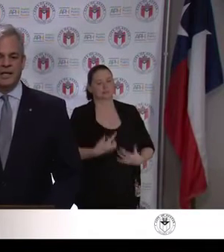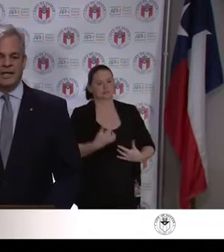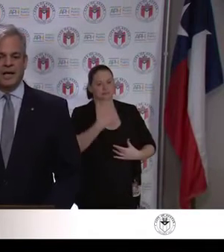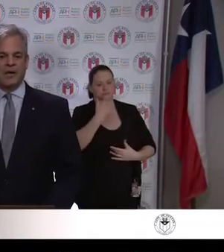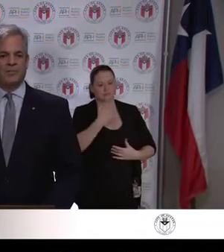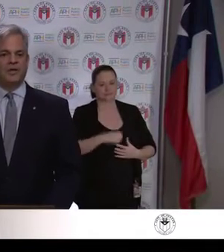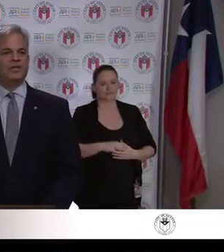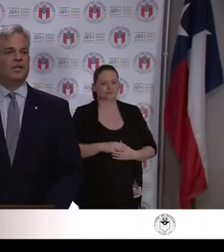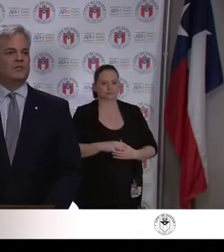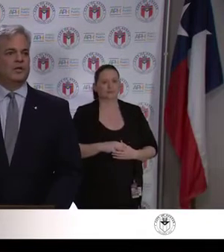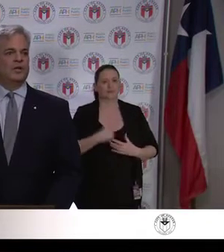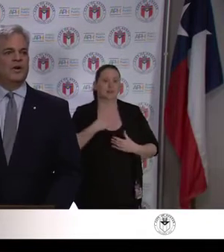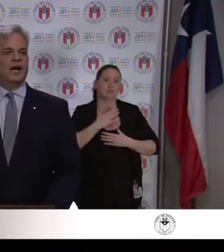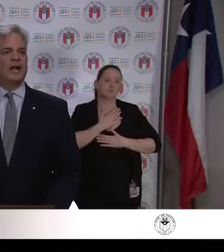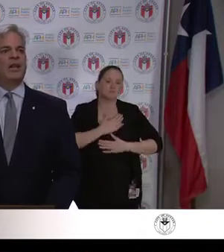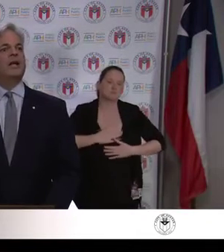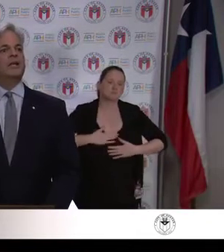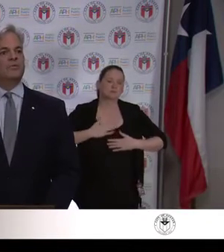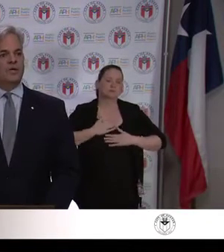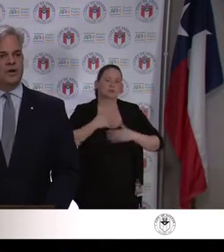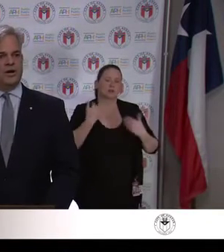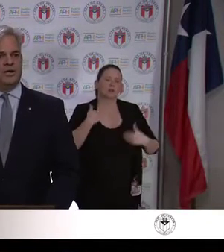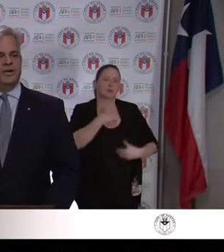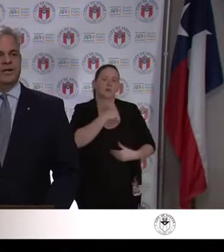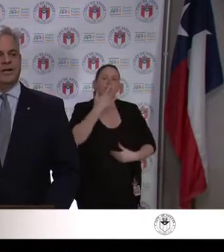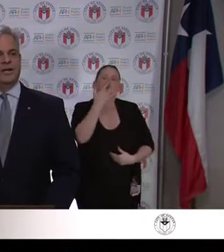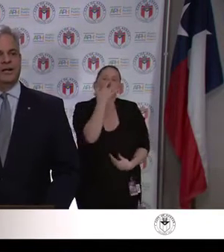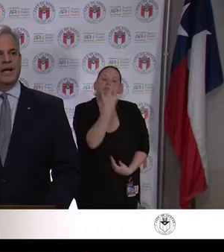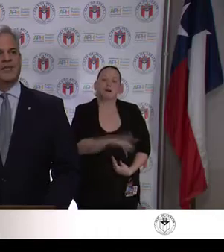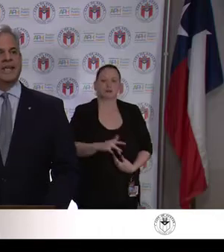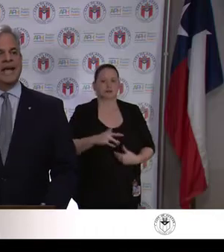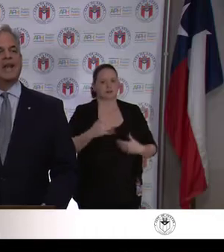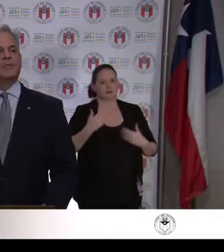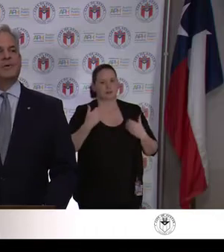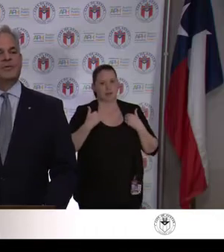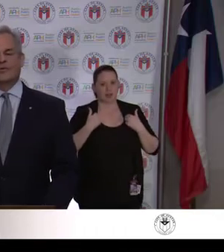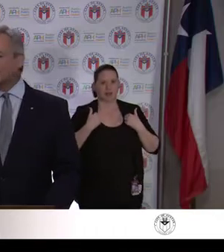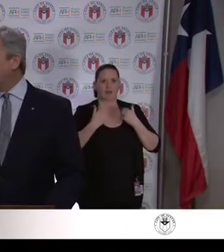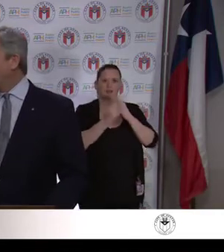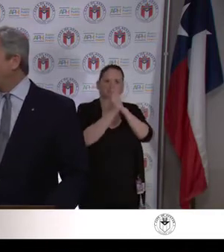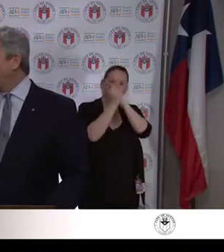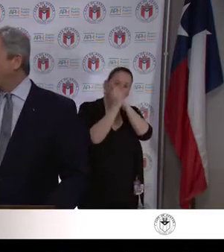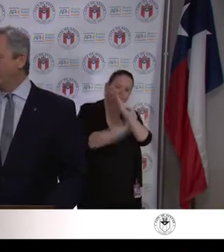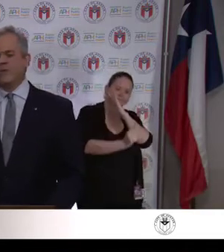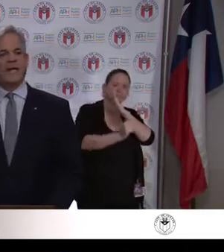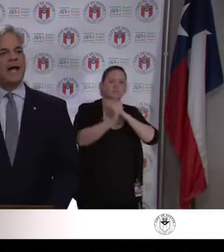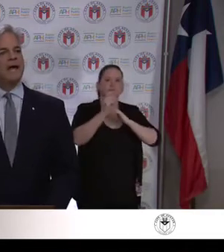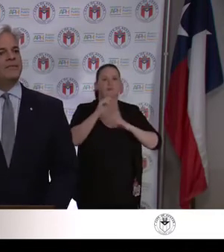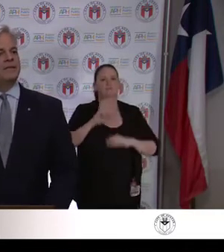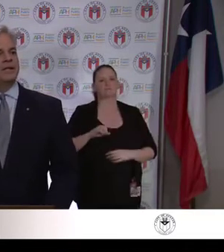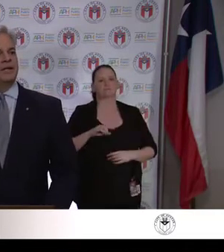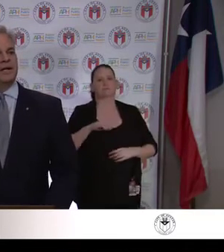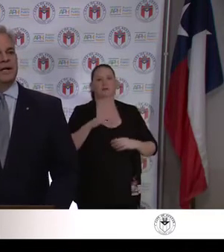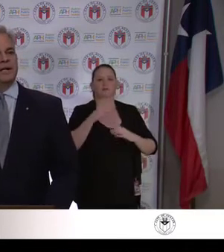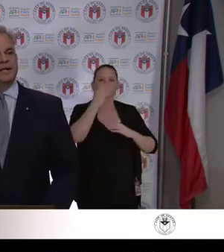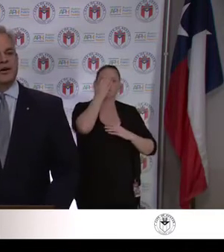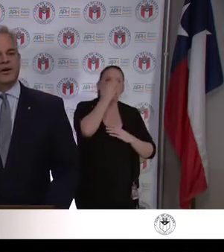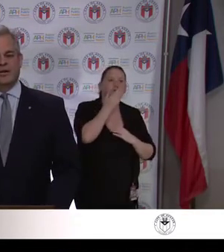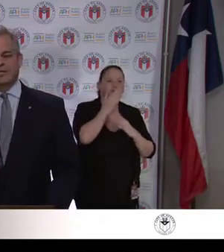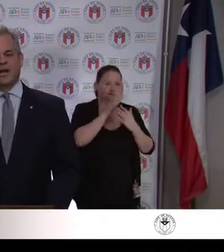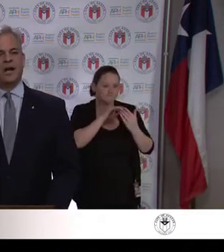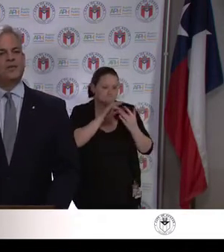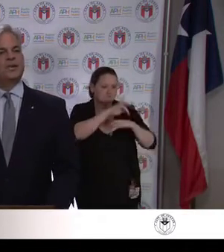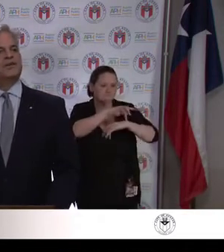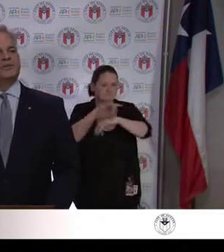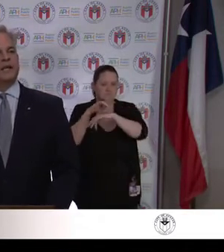say how appreciative we are and how lucky we are to have the caliber of first responders that we have in